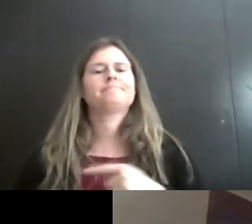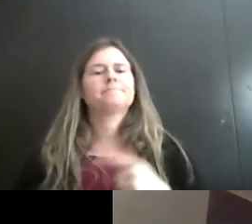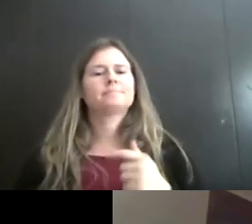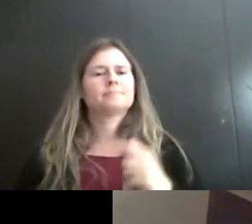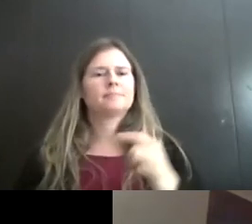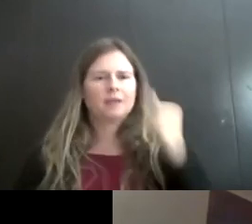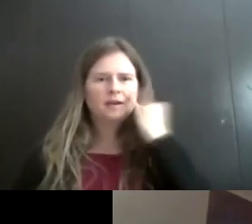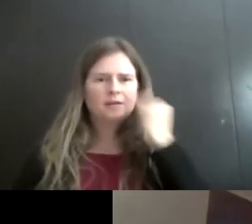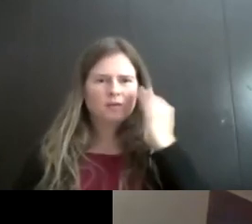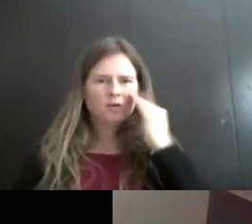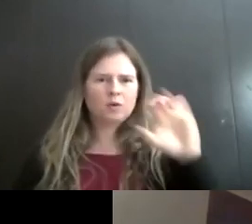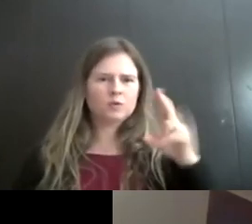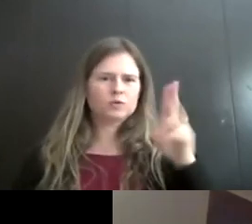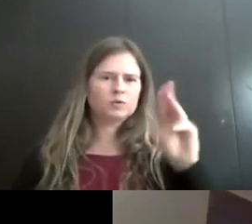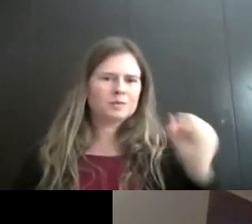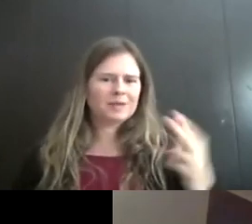out for lunch.